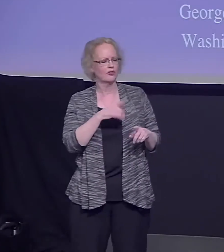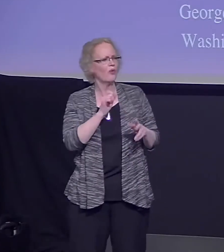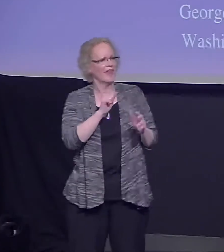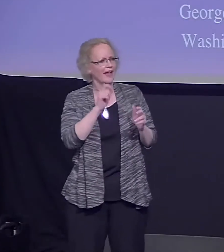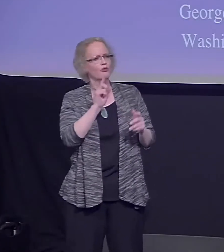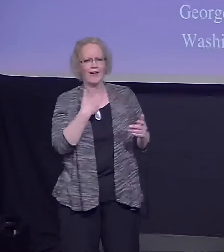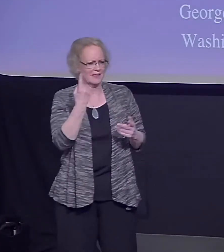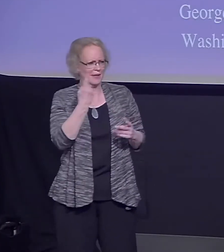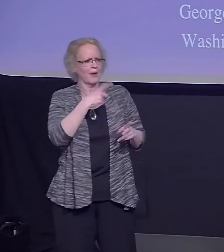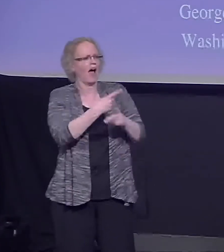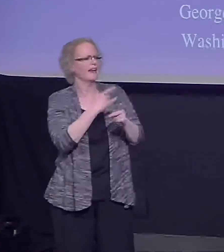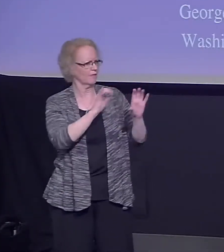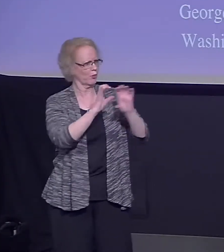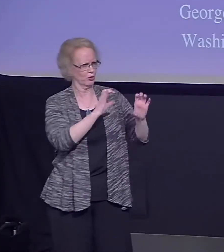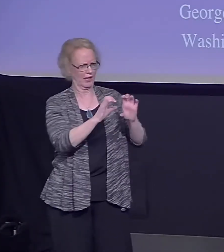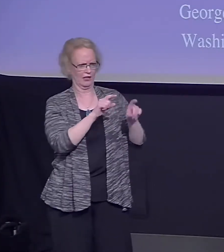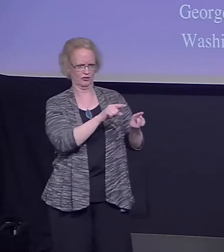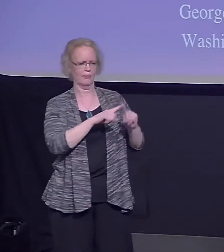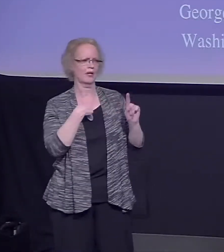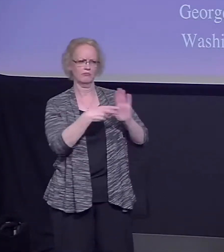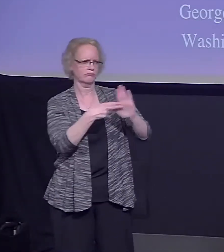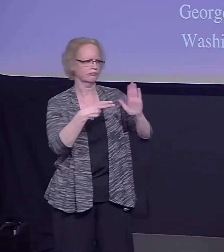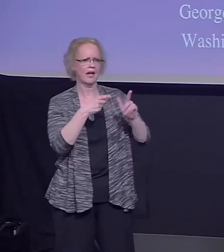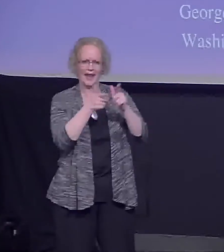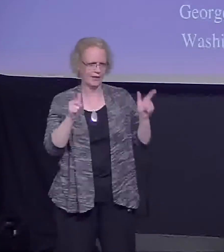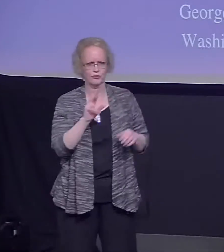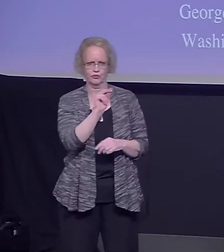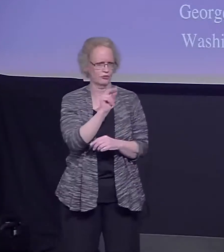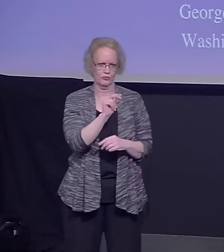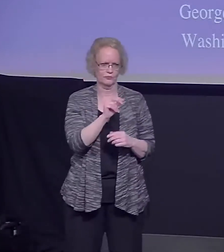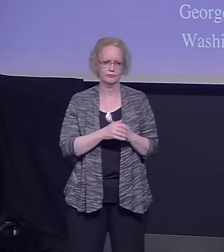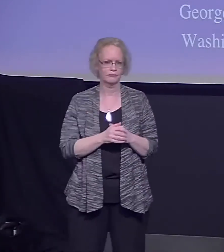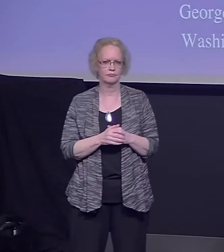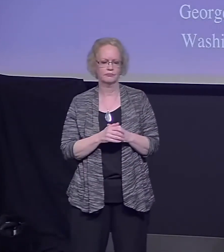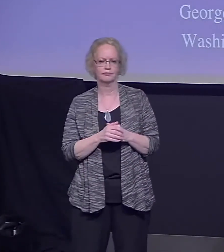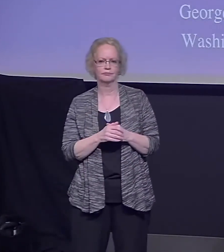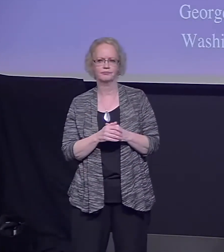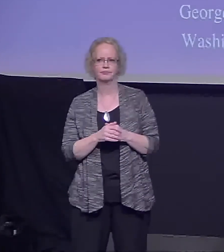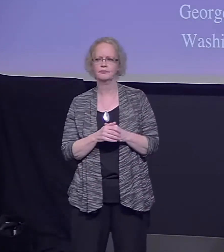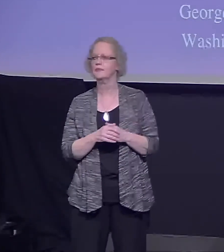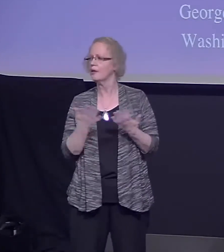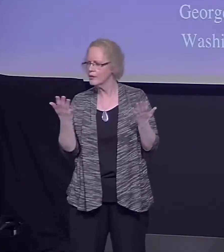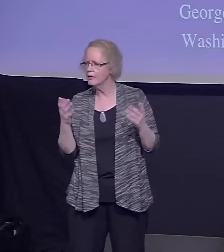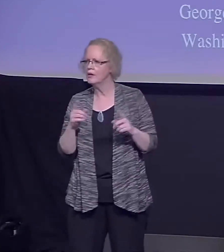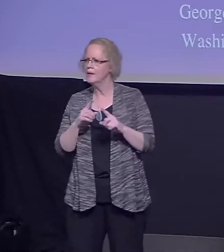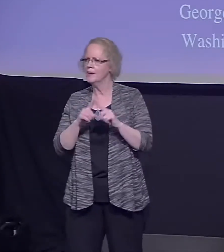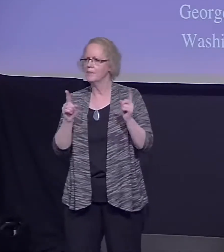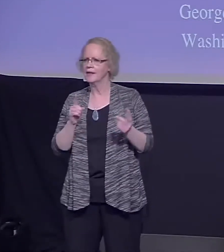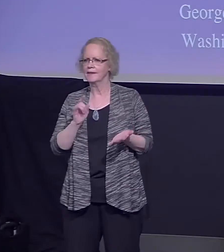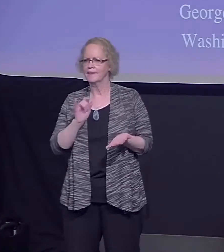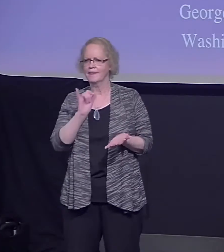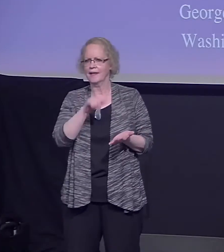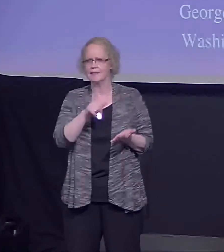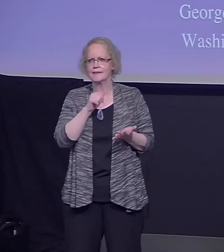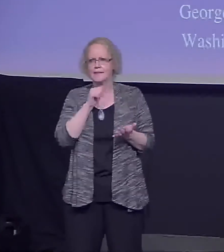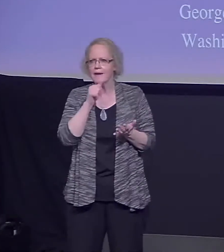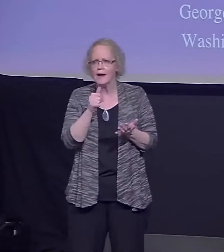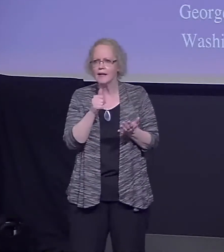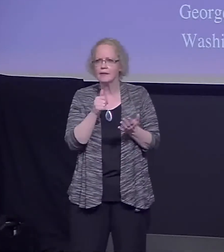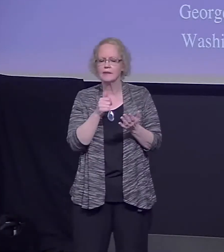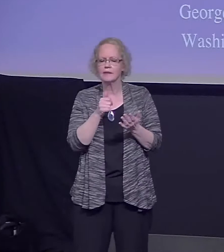reached the level of language. Yet, it's not going to be a solution if I ask you where language comes